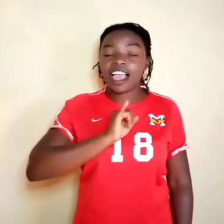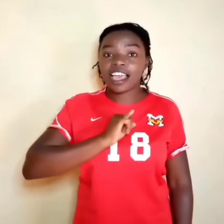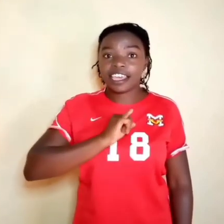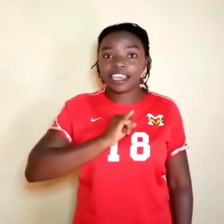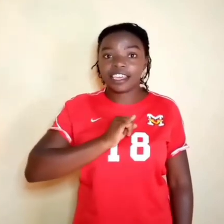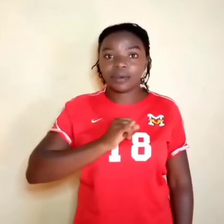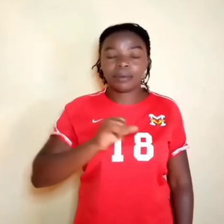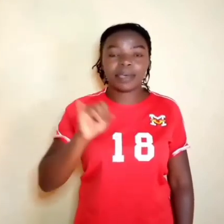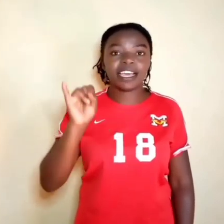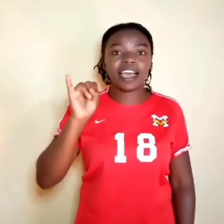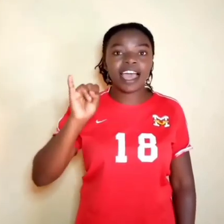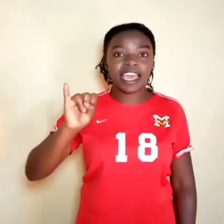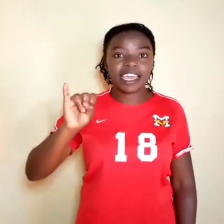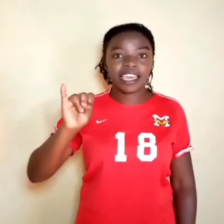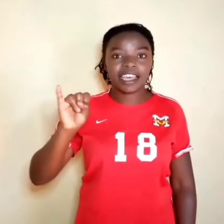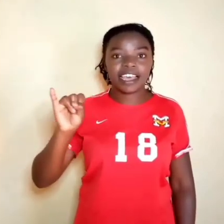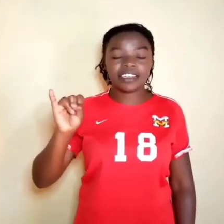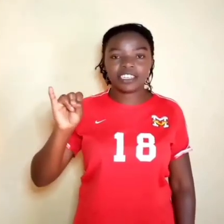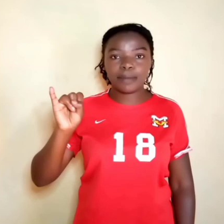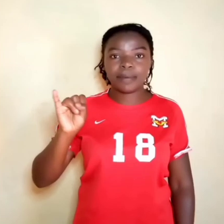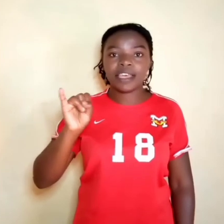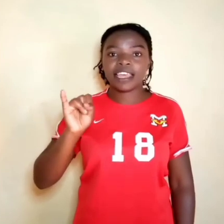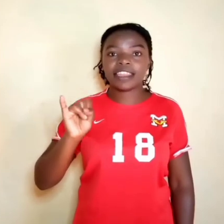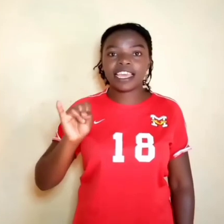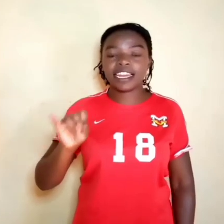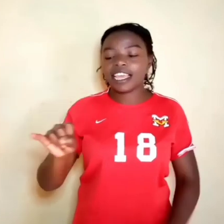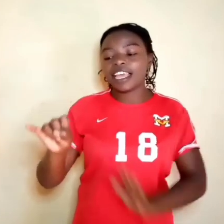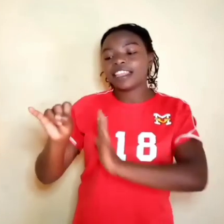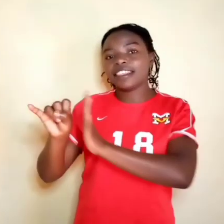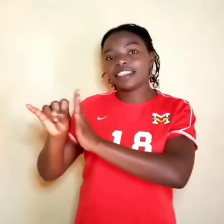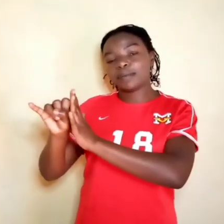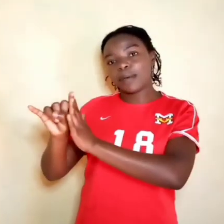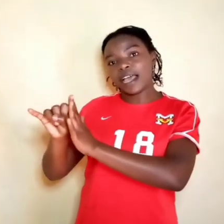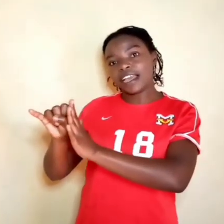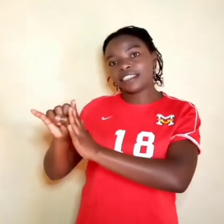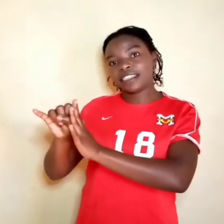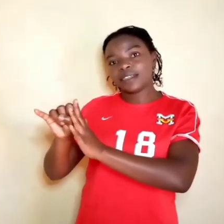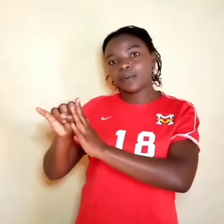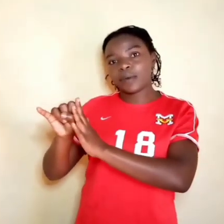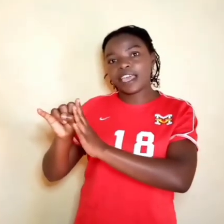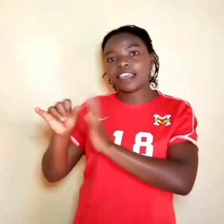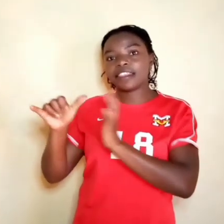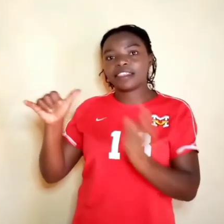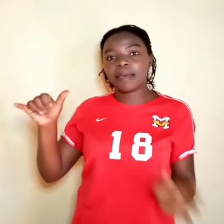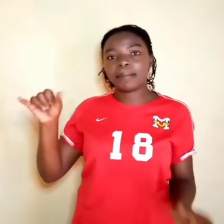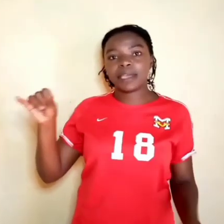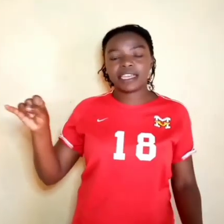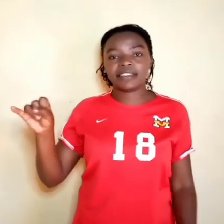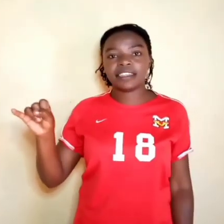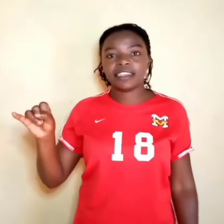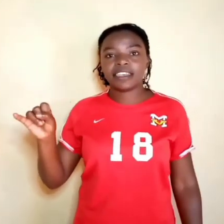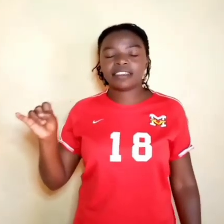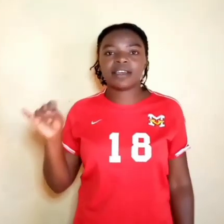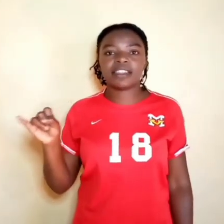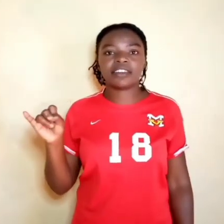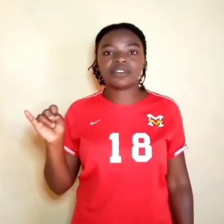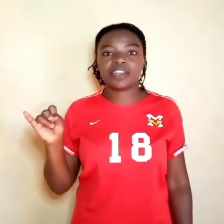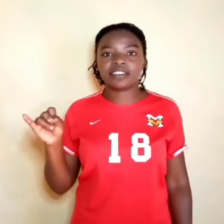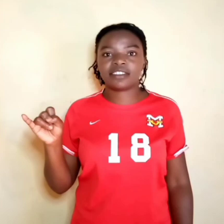I make I handshake. Then this part where the thumb is the one that rests